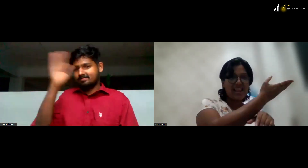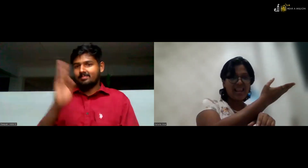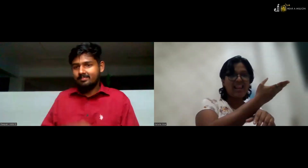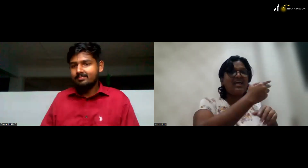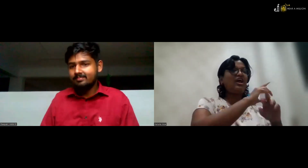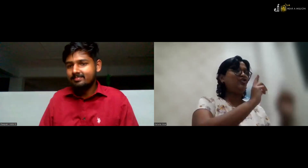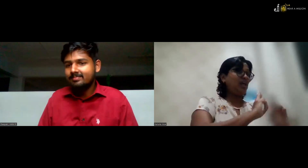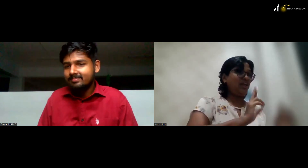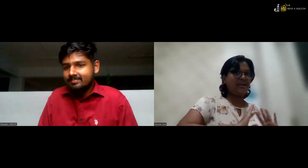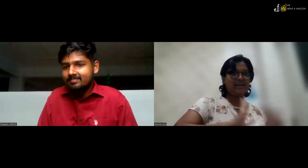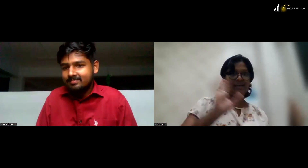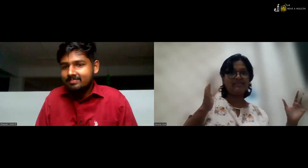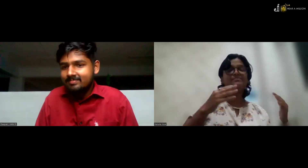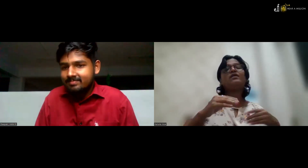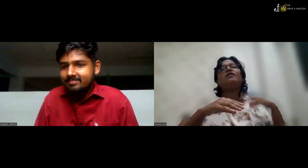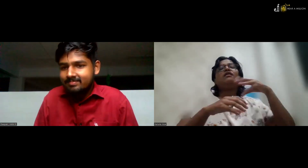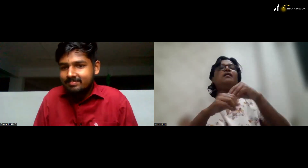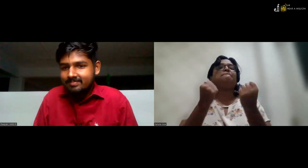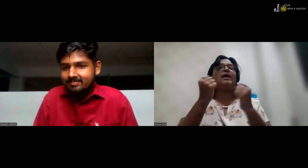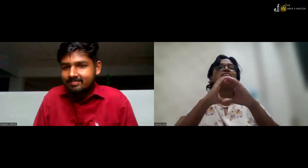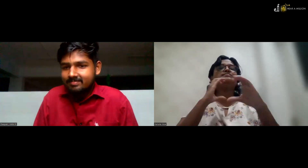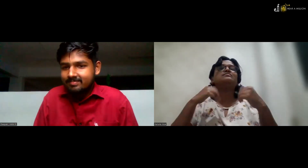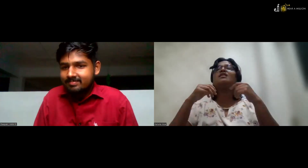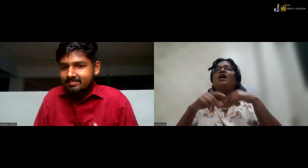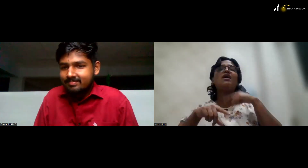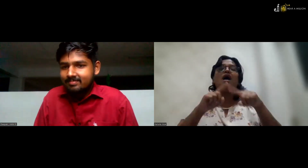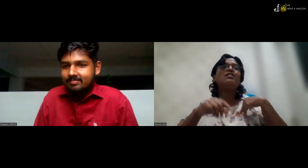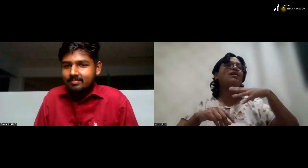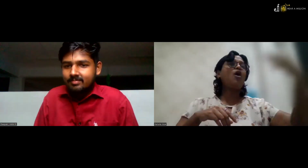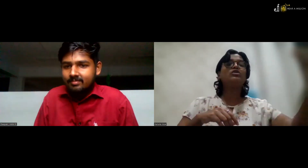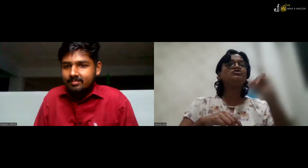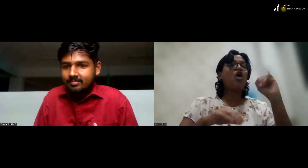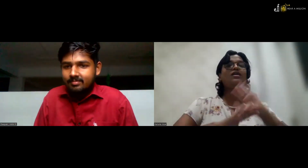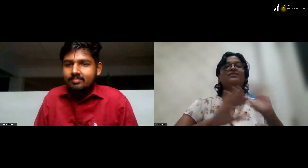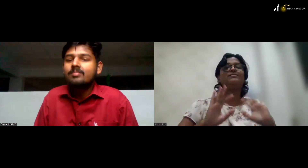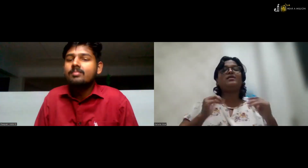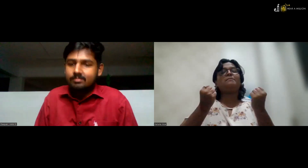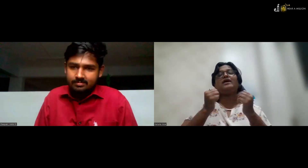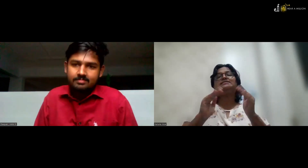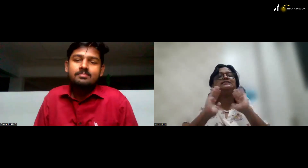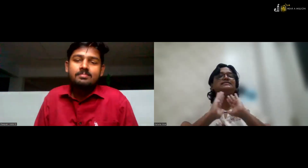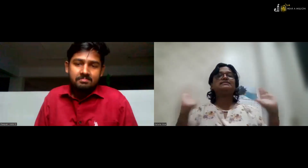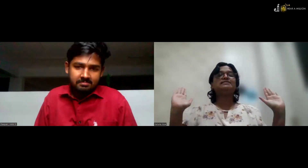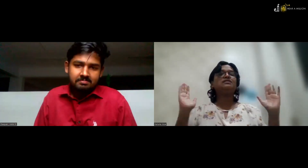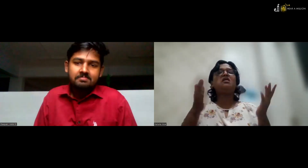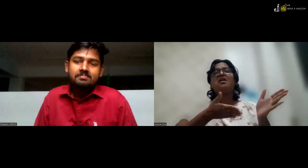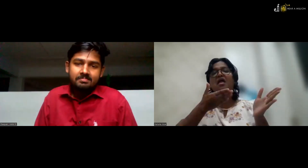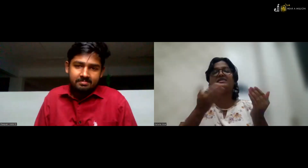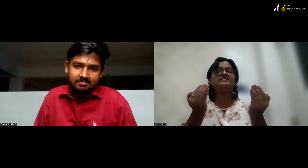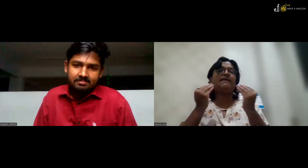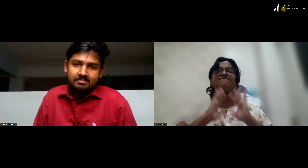there is nobody, so you have to see where you can go to the hotel and in the washroom. Don't go in the open